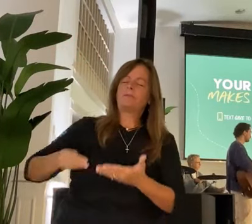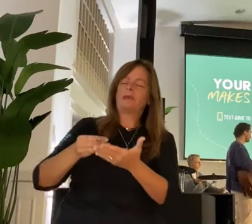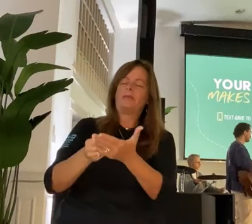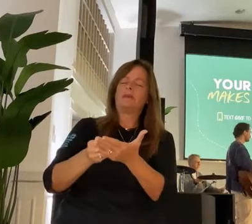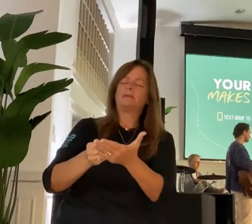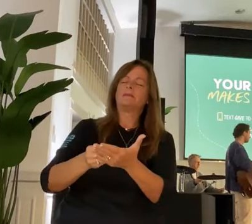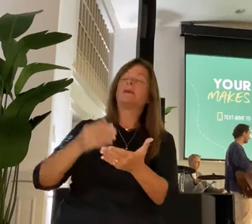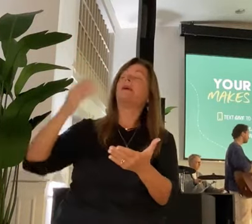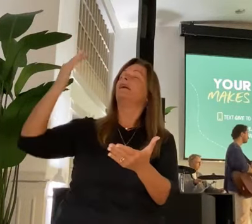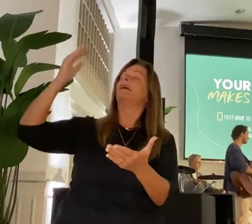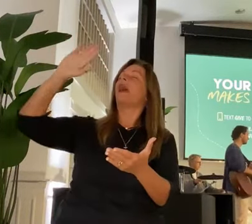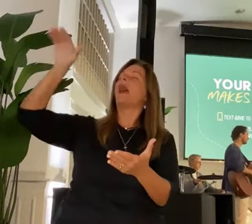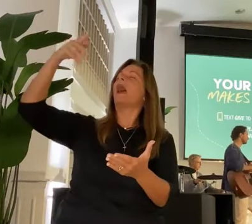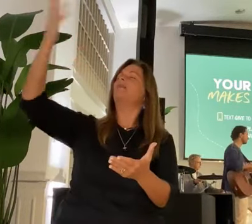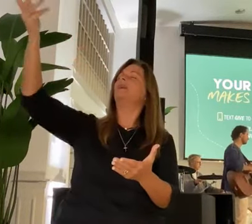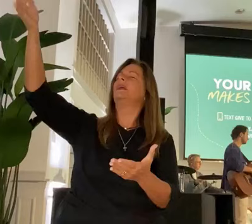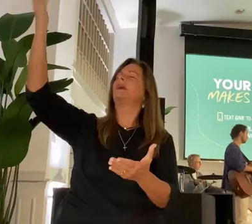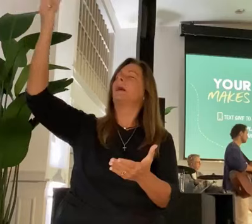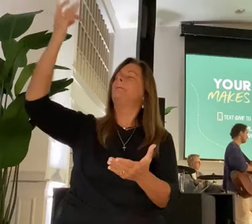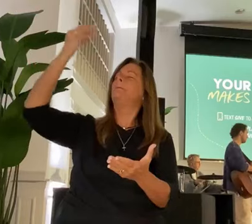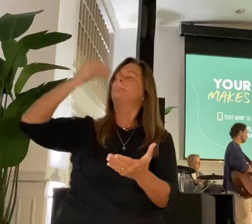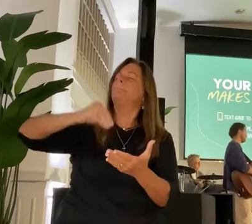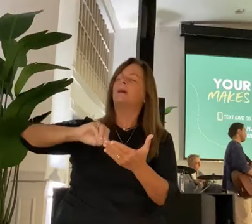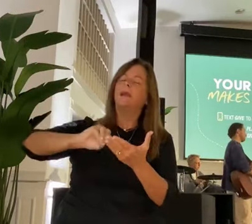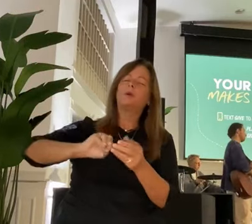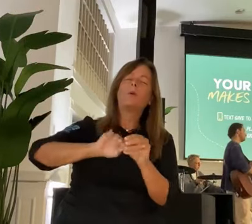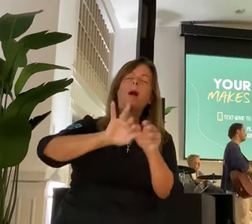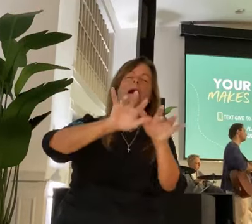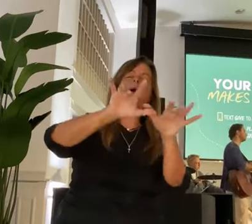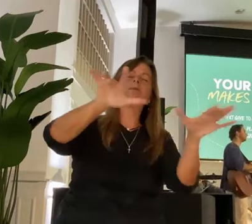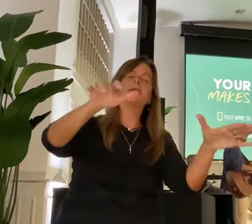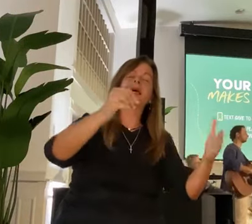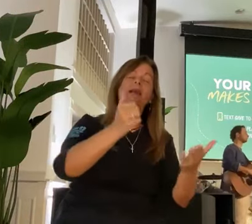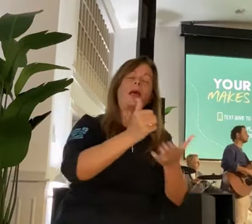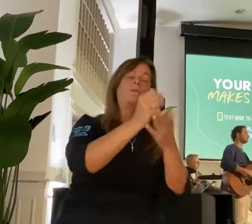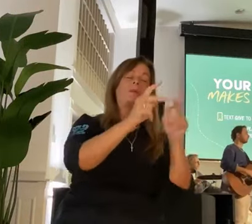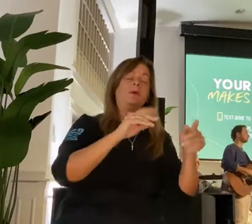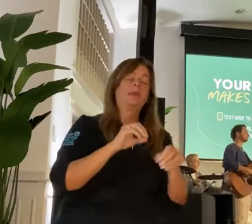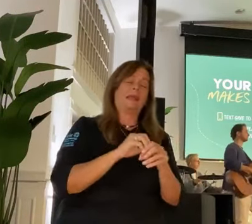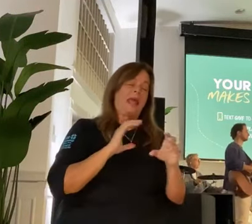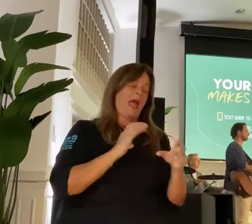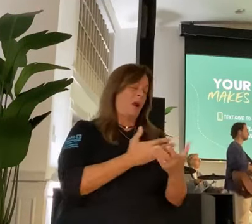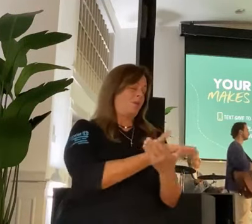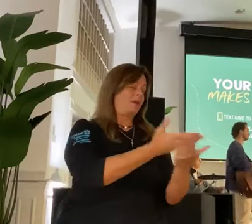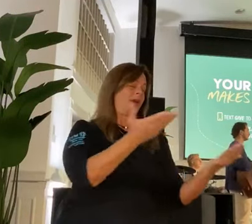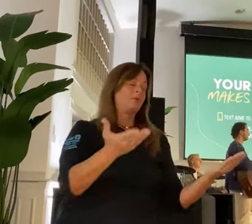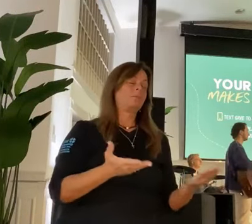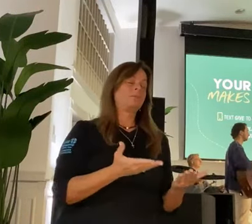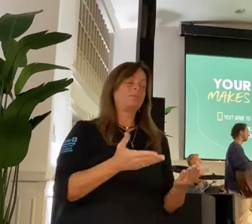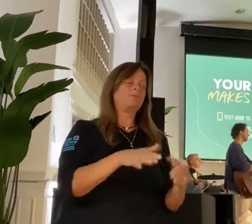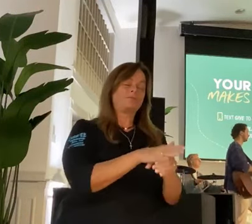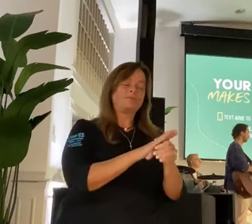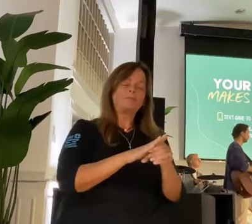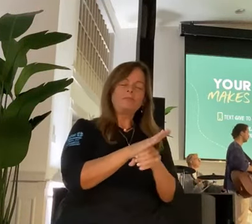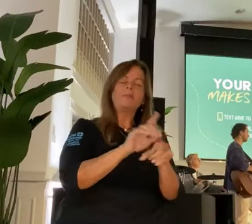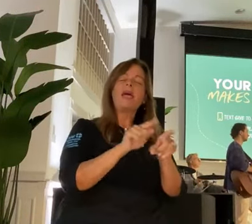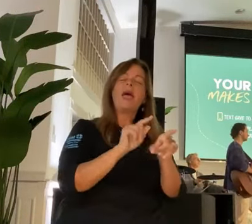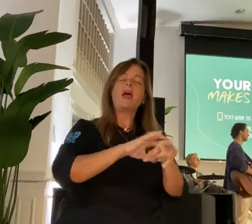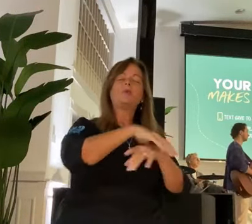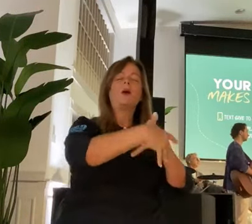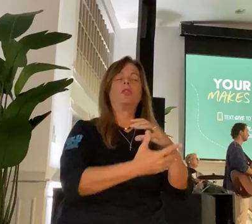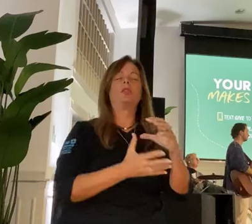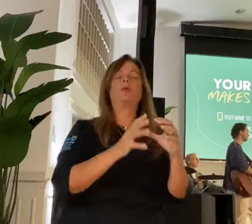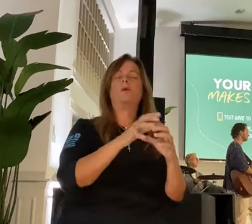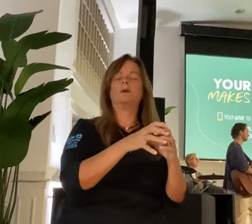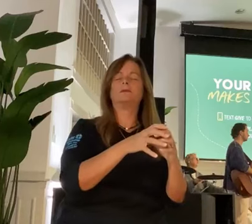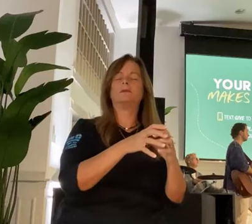to people in our right here in our house, in our community, and across the world. God, we trust you. We're thankful for you.